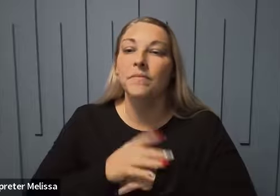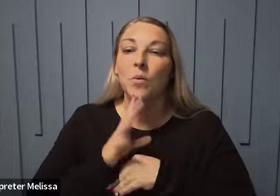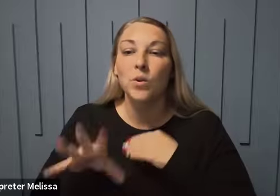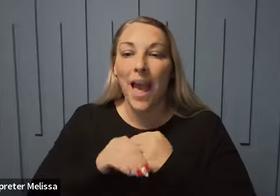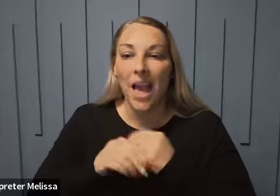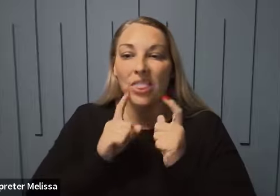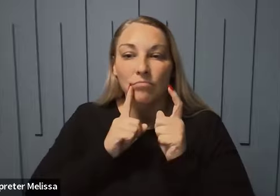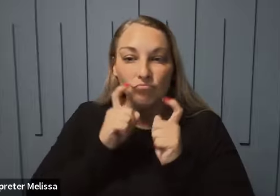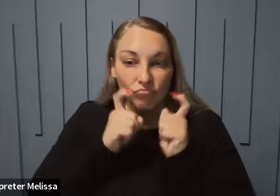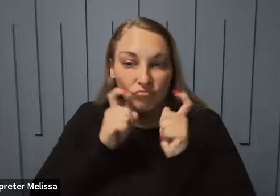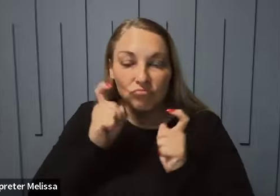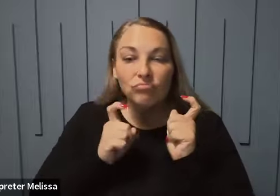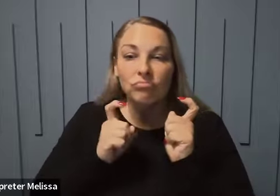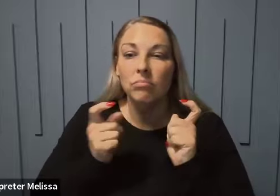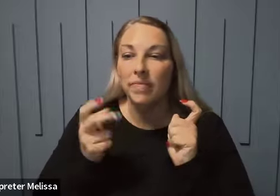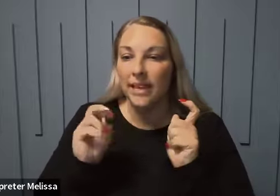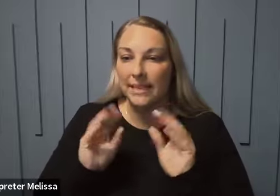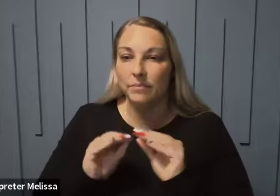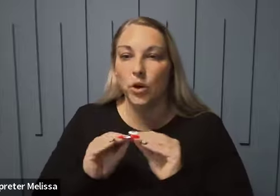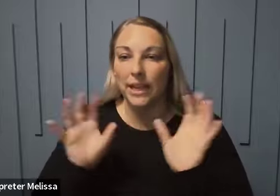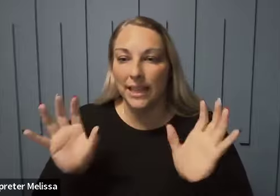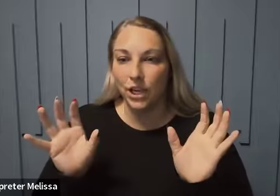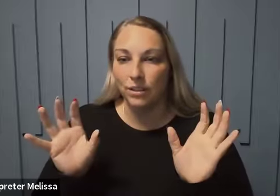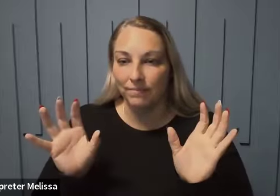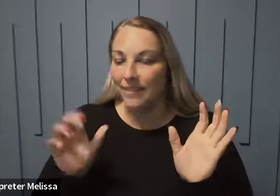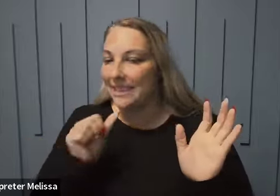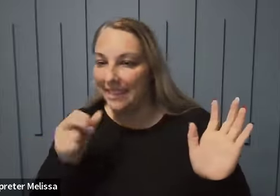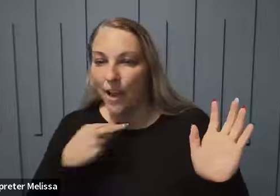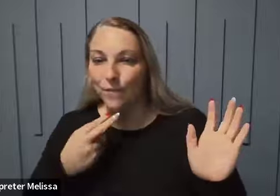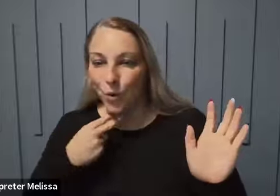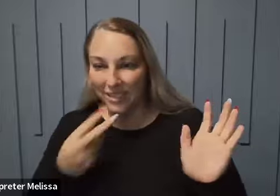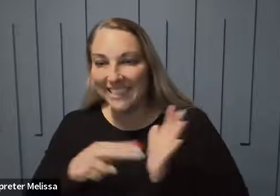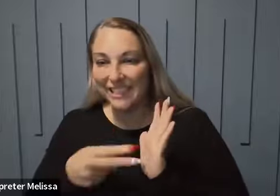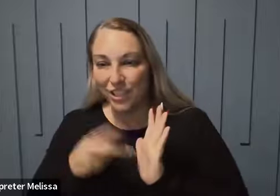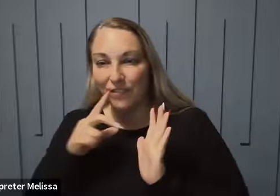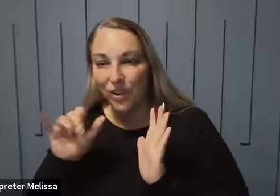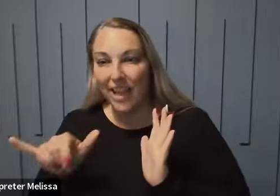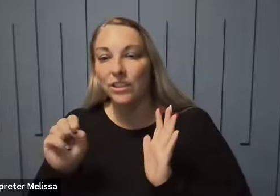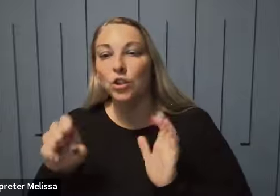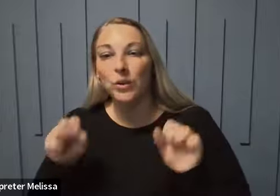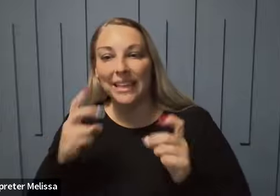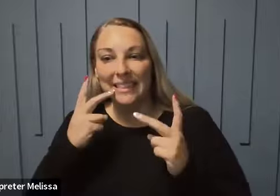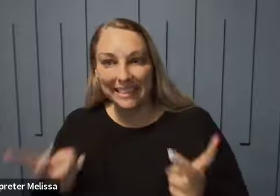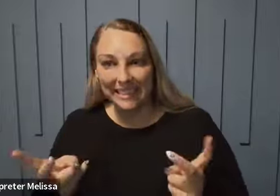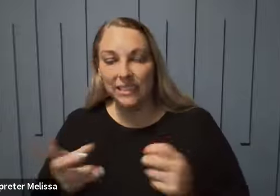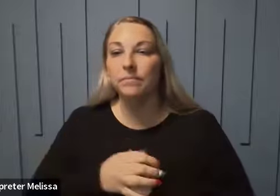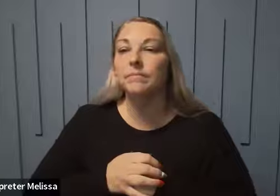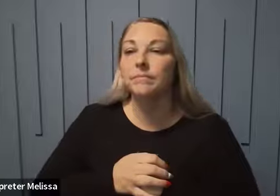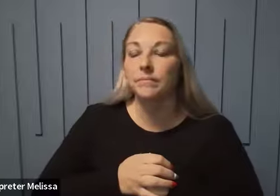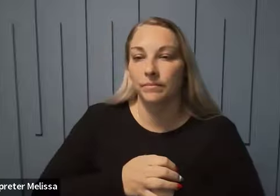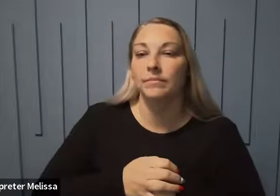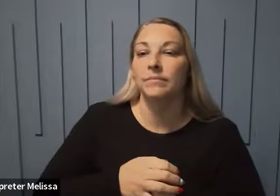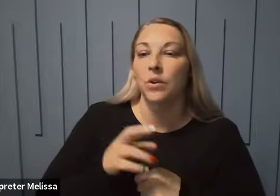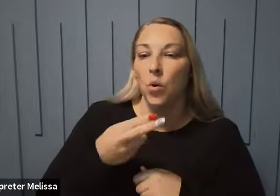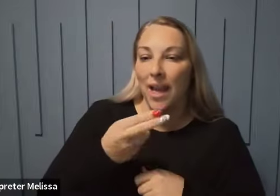then they are cleared up. I intentionally didn't use voice for that part. Ham, ram, sat,